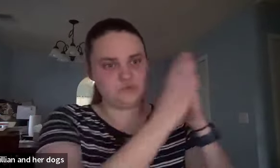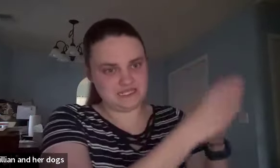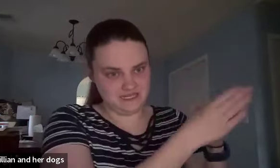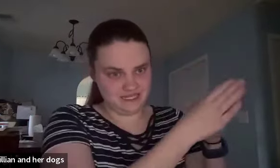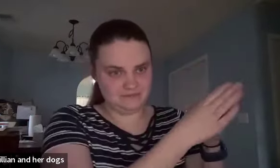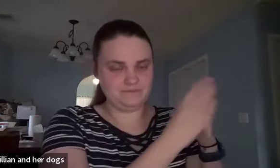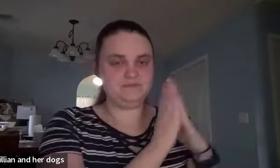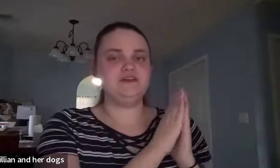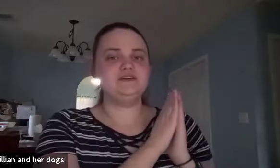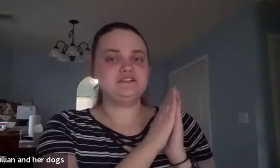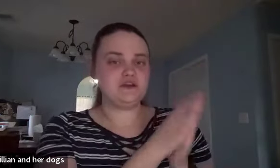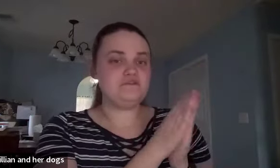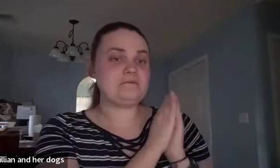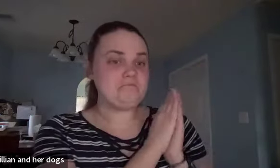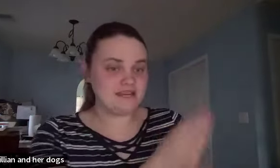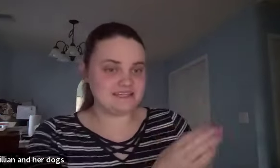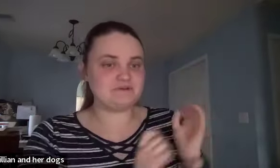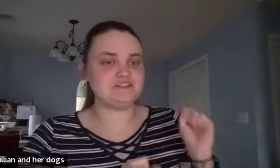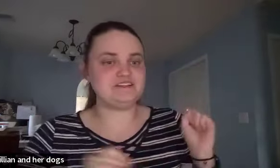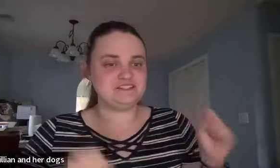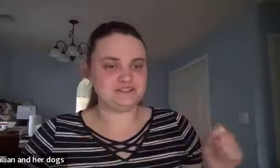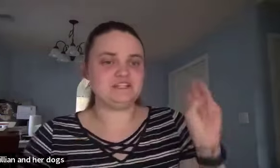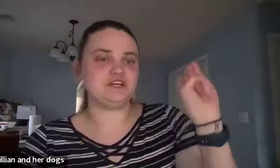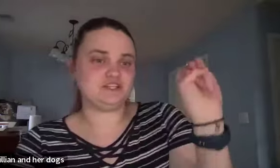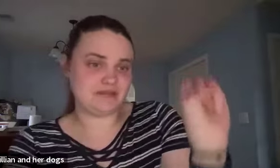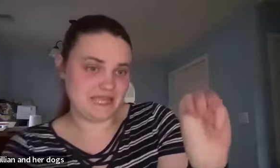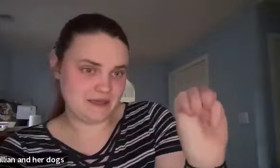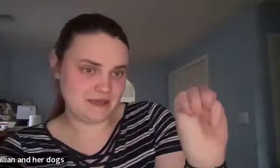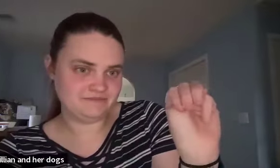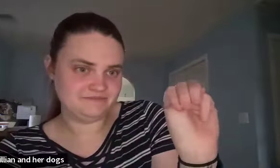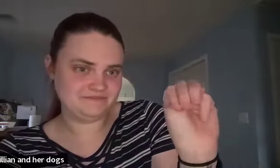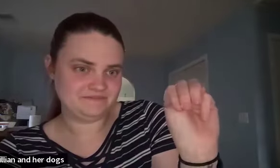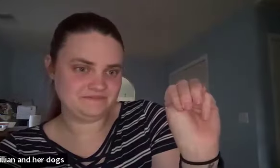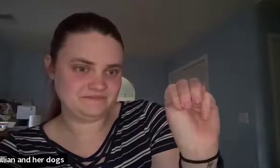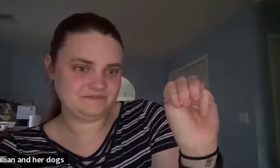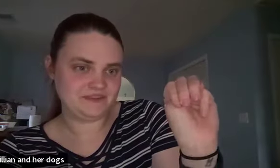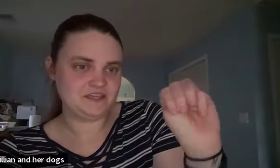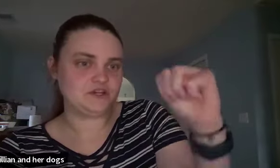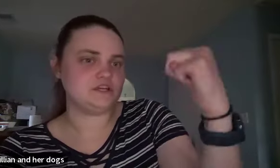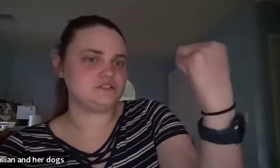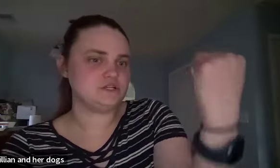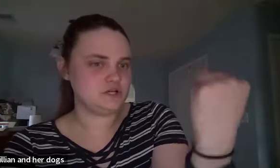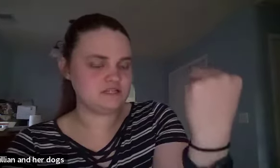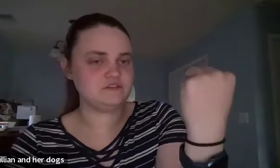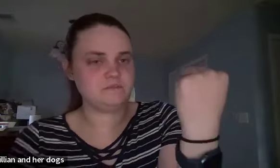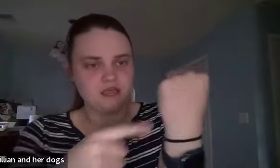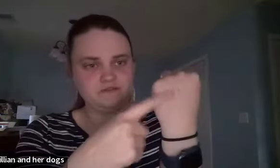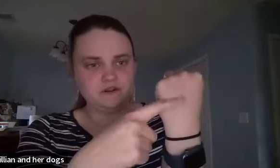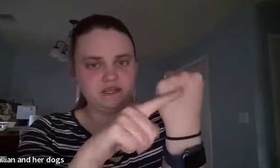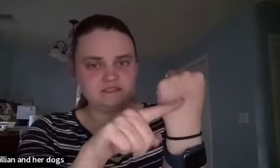through Sunday. So for Monday, what you're going to do is you're going to do an M. You're going to turn it so the back of your hand